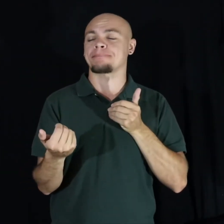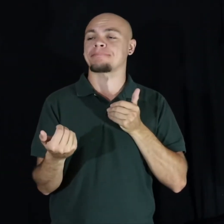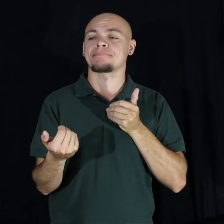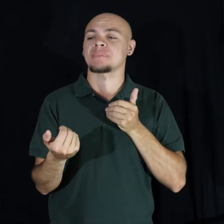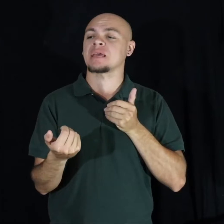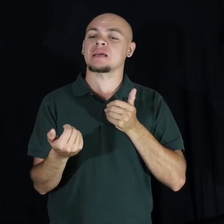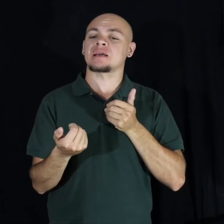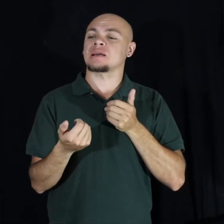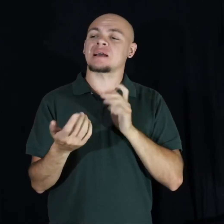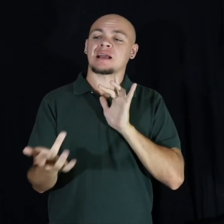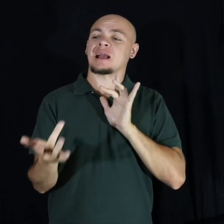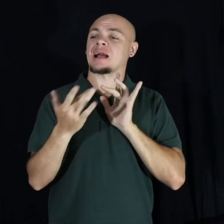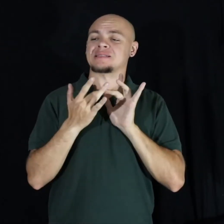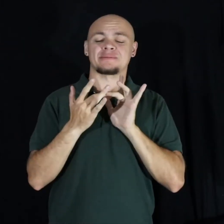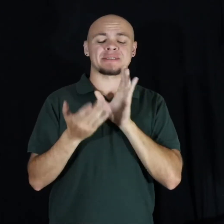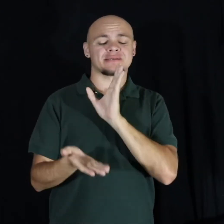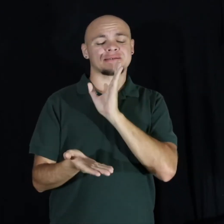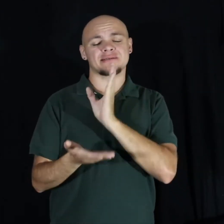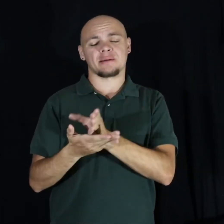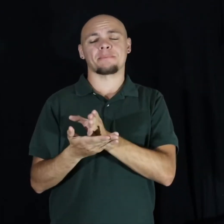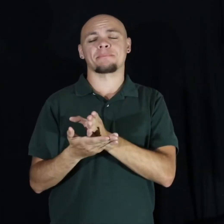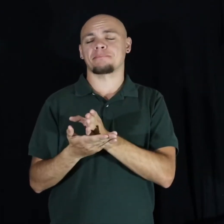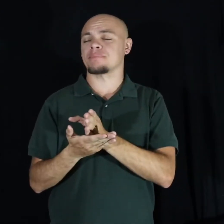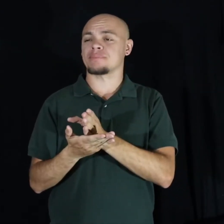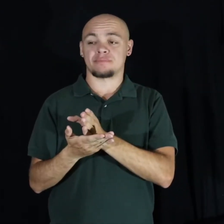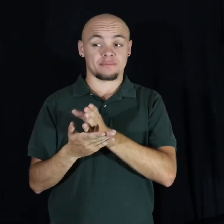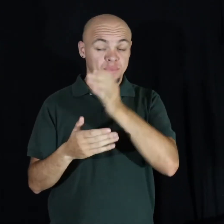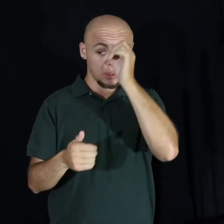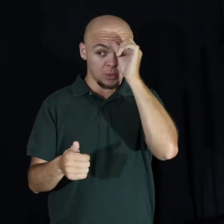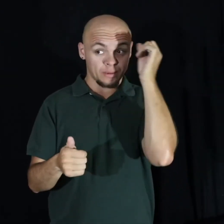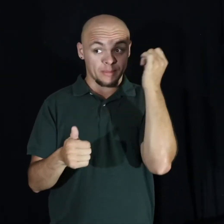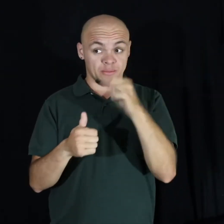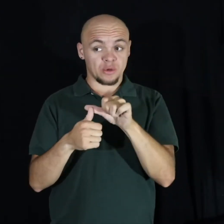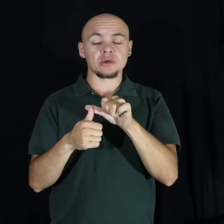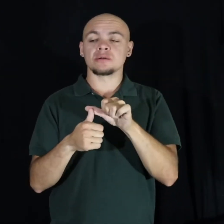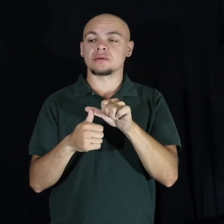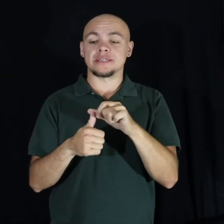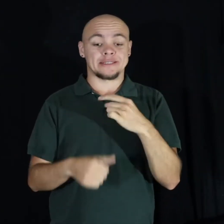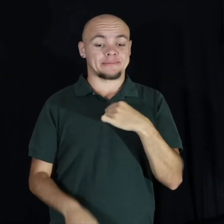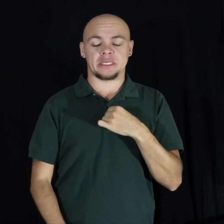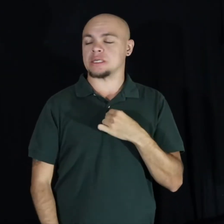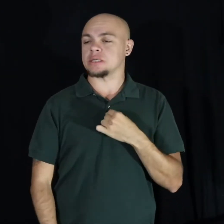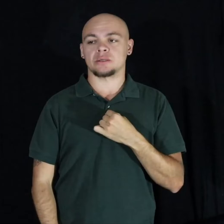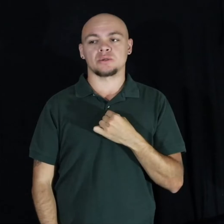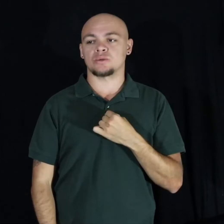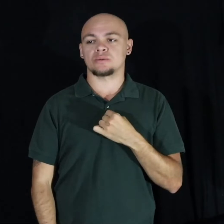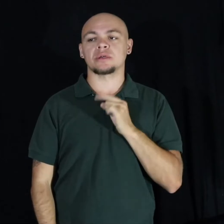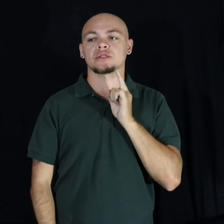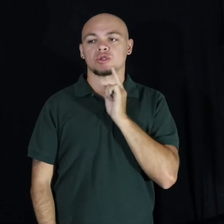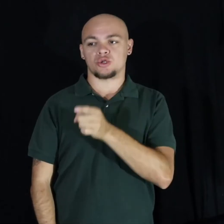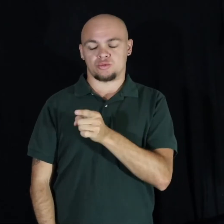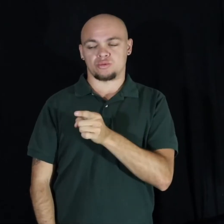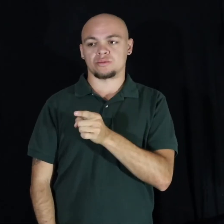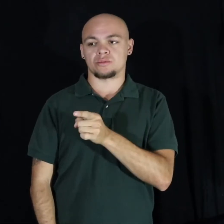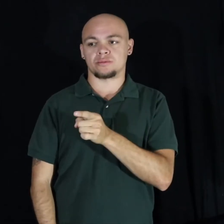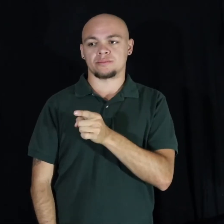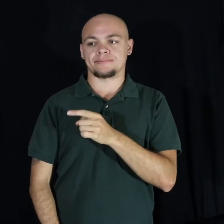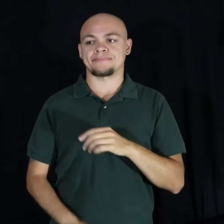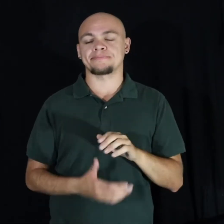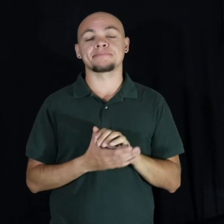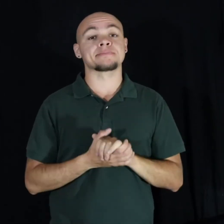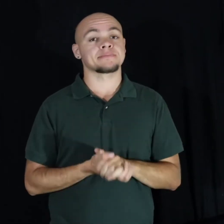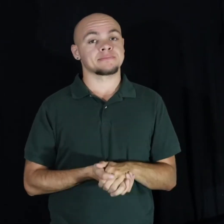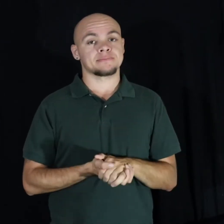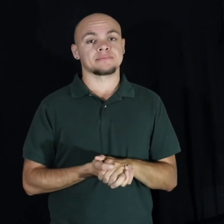Stop trying to contact me. Because remember, it's not me, it's you.